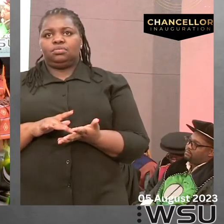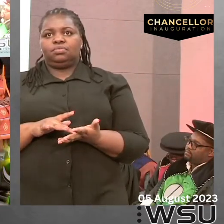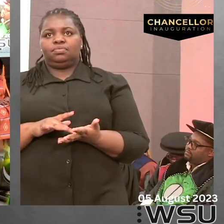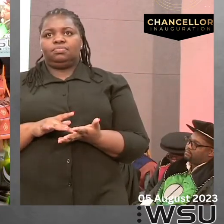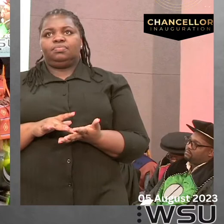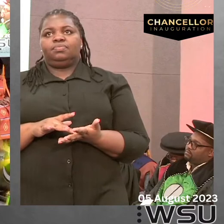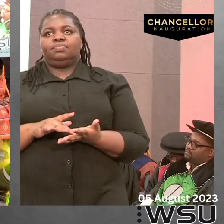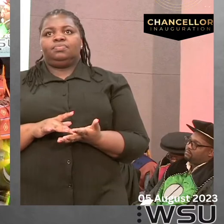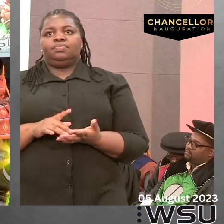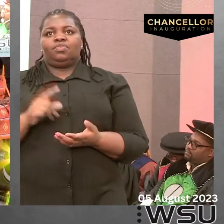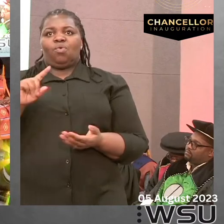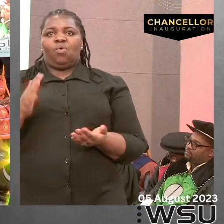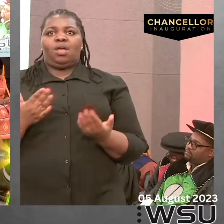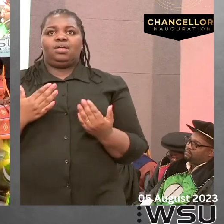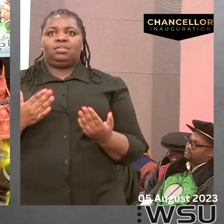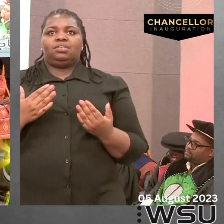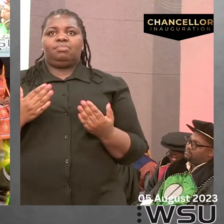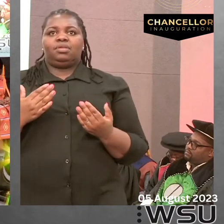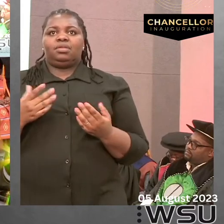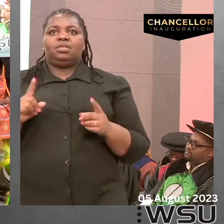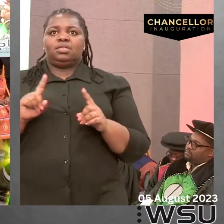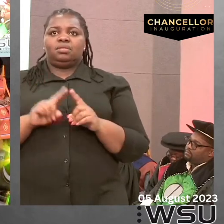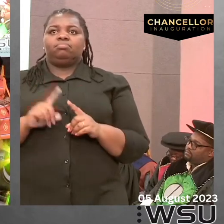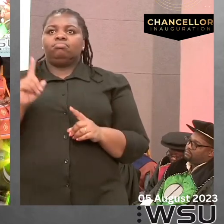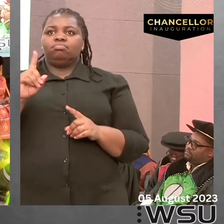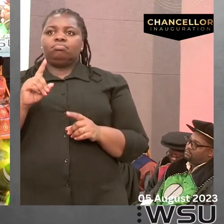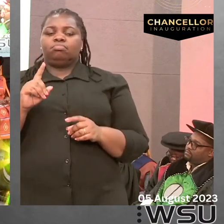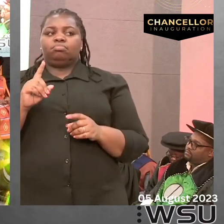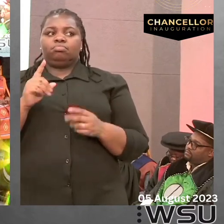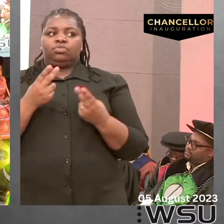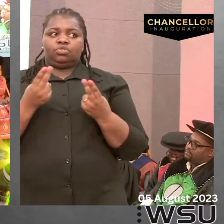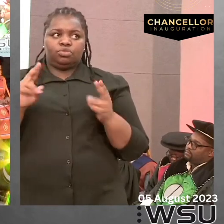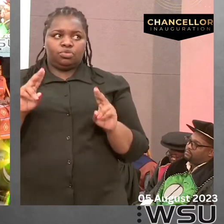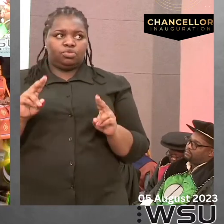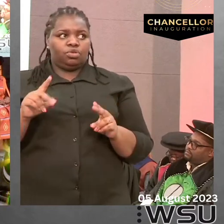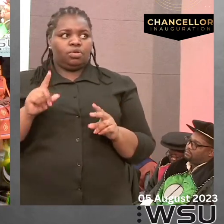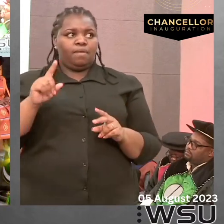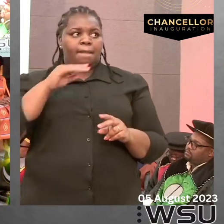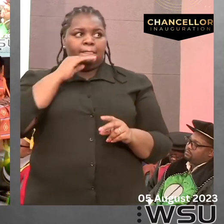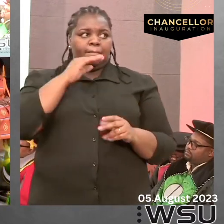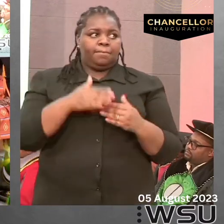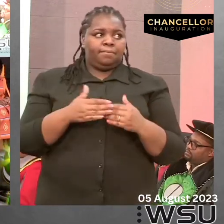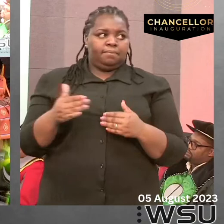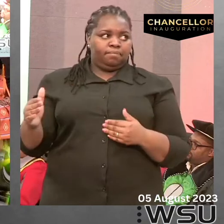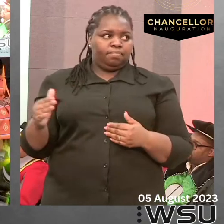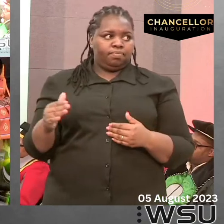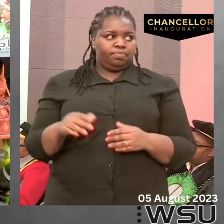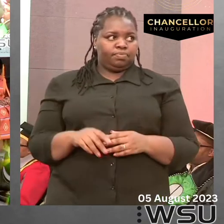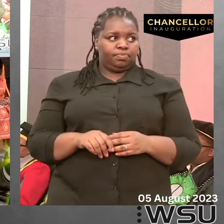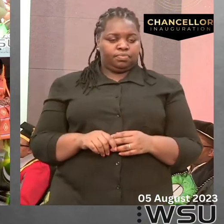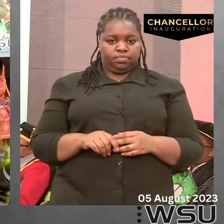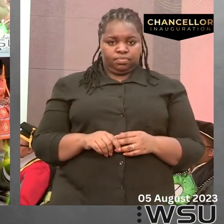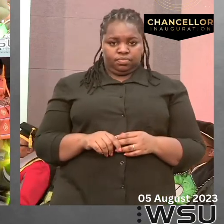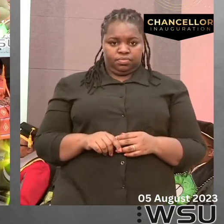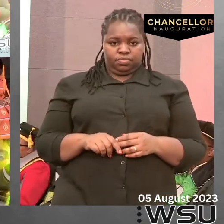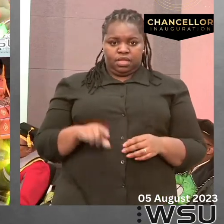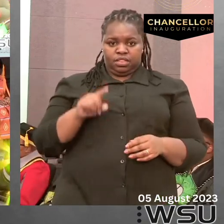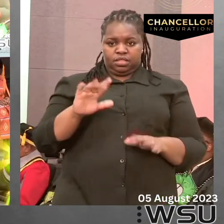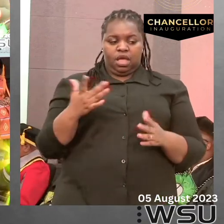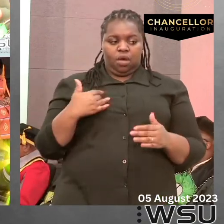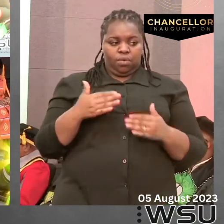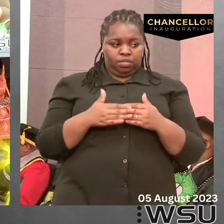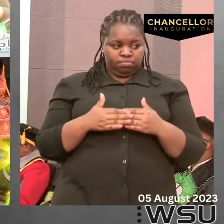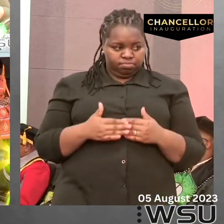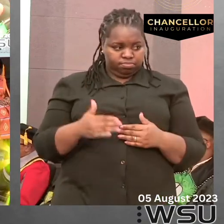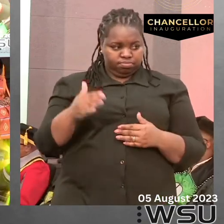institution of academic excellence, an institution of excellence in managing its affairs. And this is how we're going to